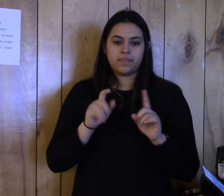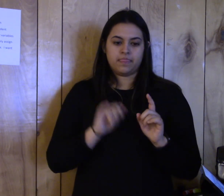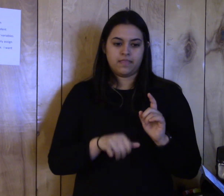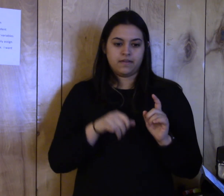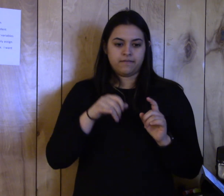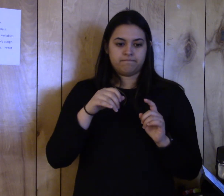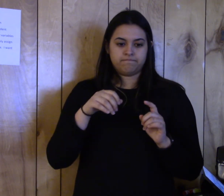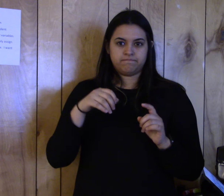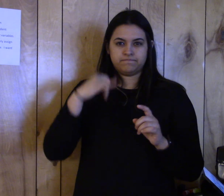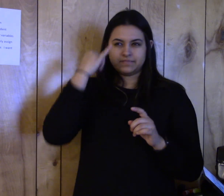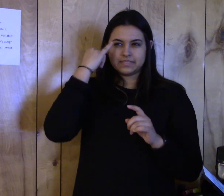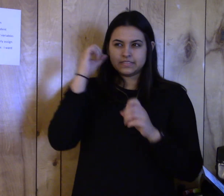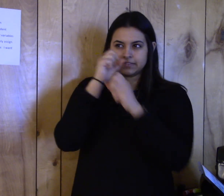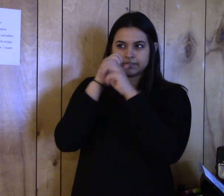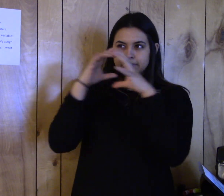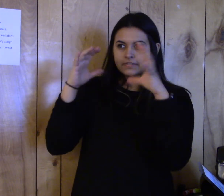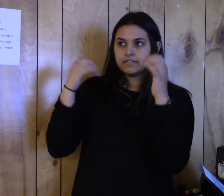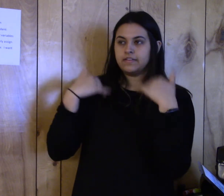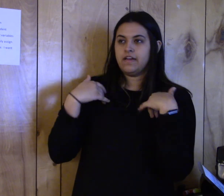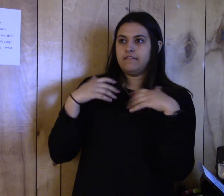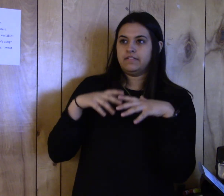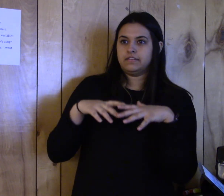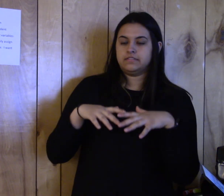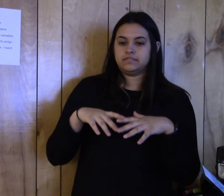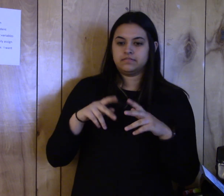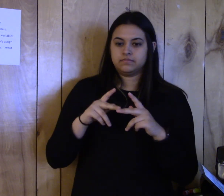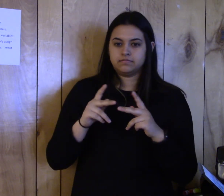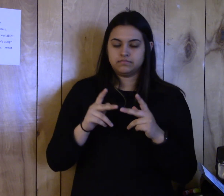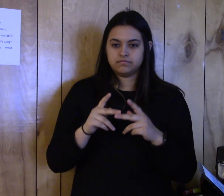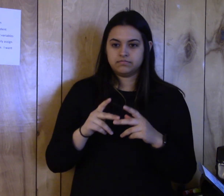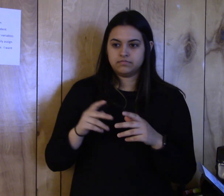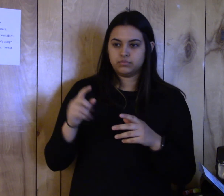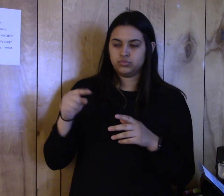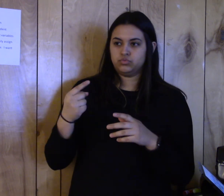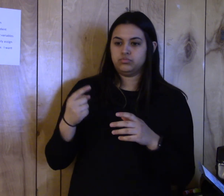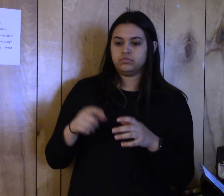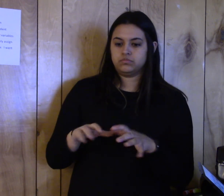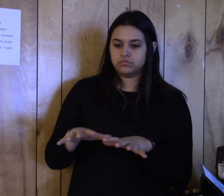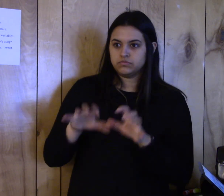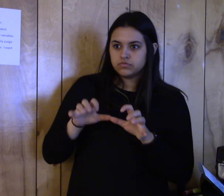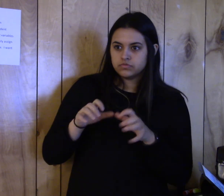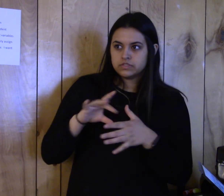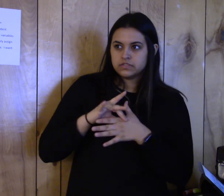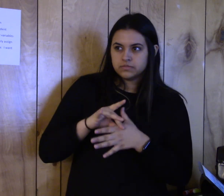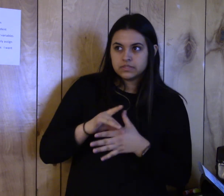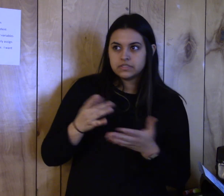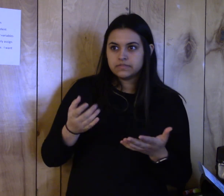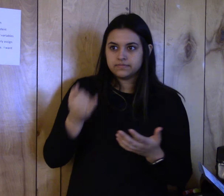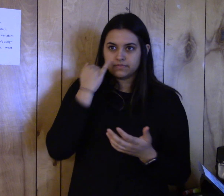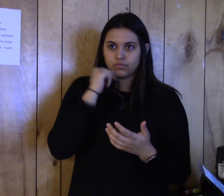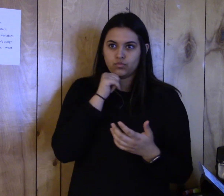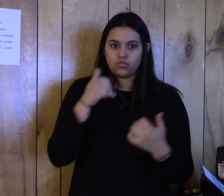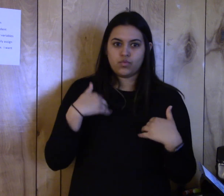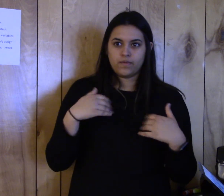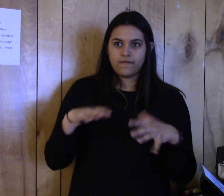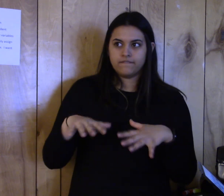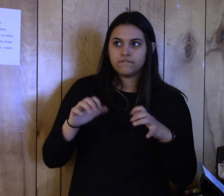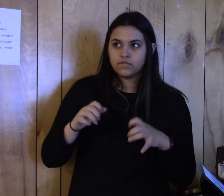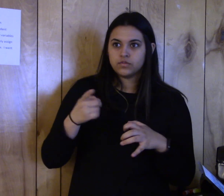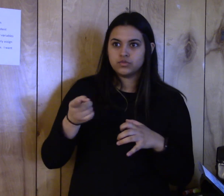have a place to store the meat that you shoot would be an important one. If you don't have that freezer, then you need to be thinking fast about how